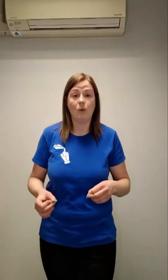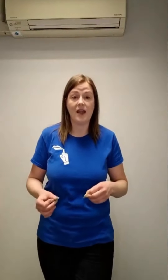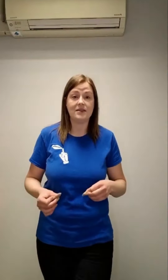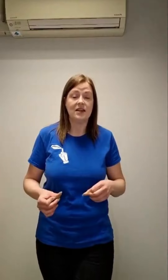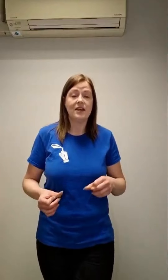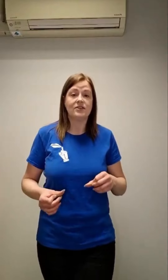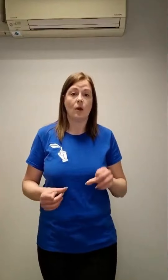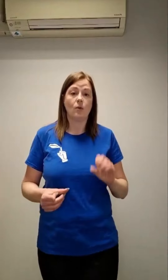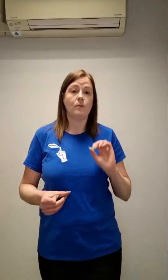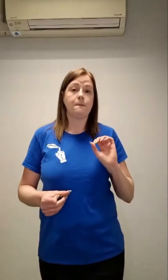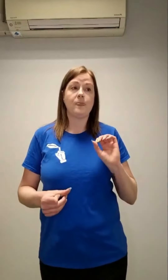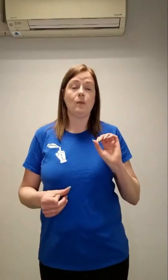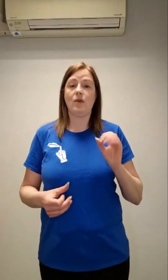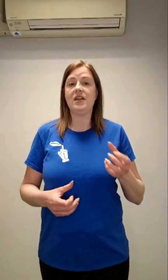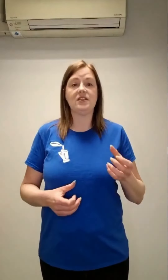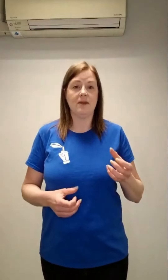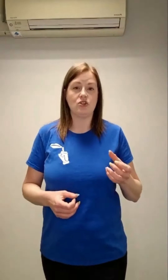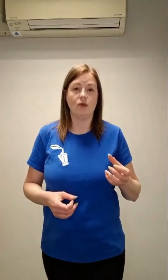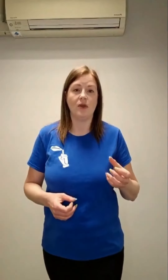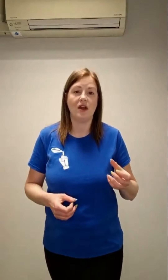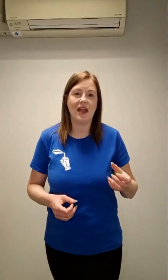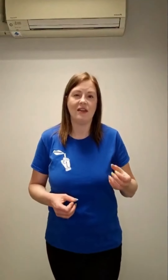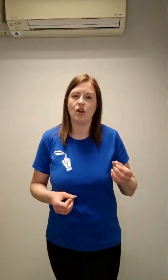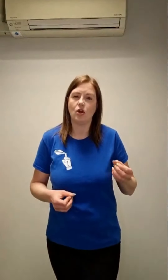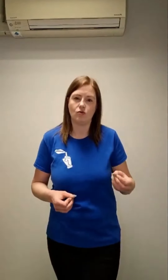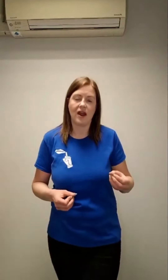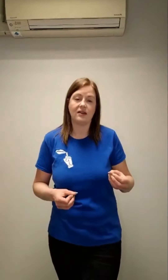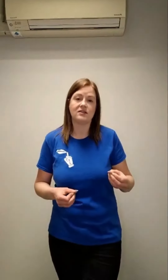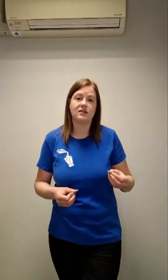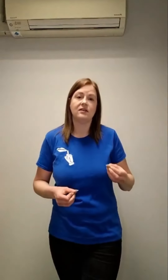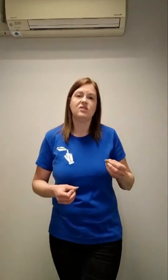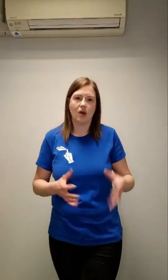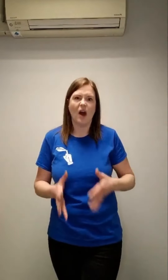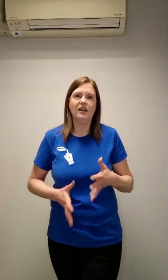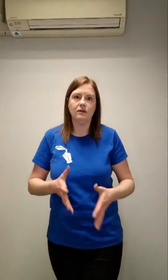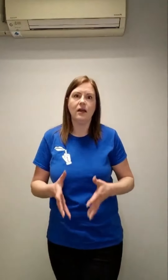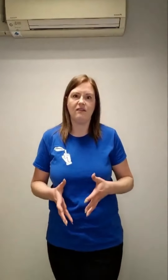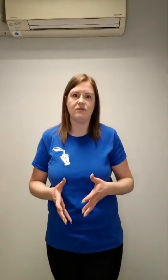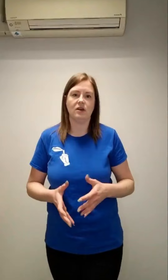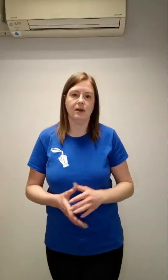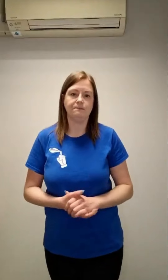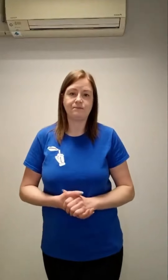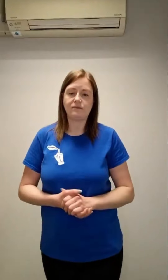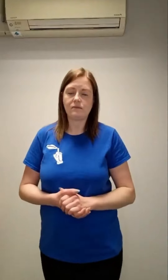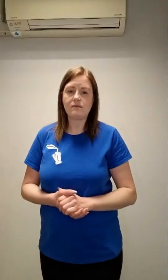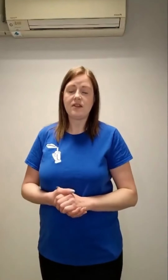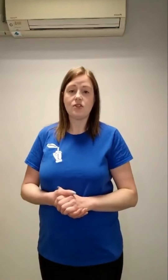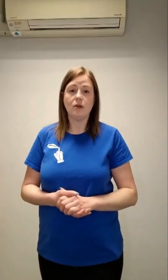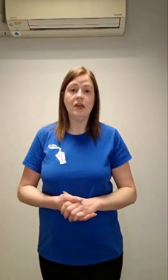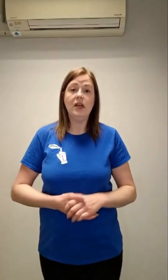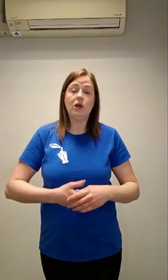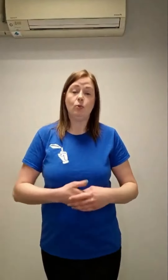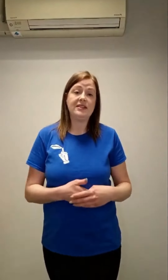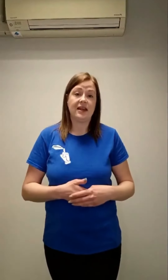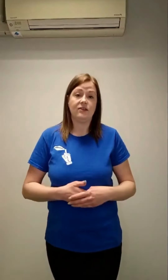ways, so we need to make sure that we are getting the correct sign every time. So we say that your